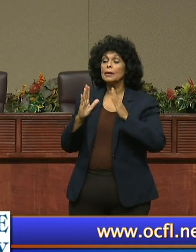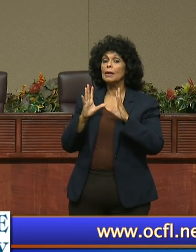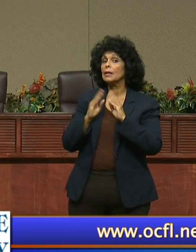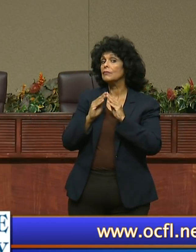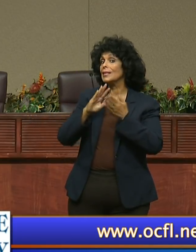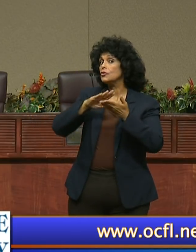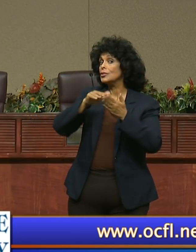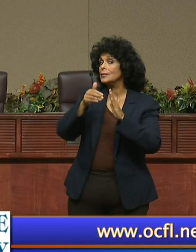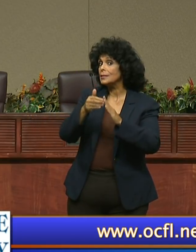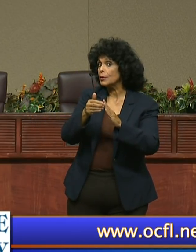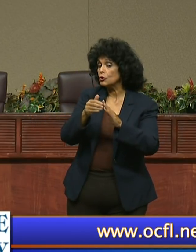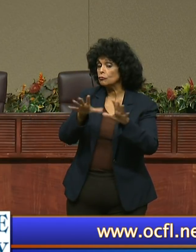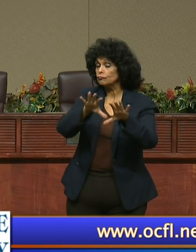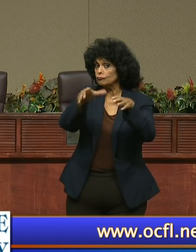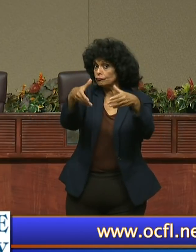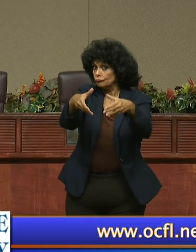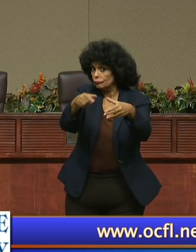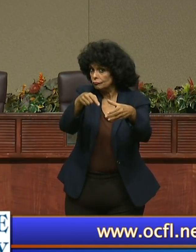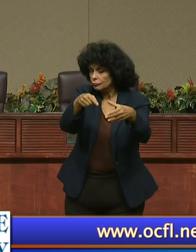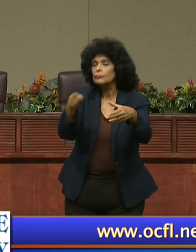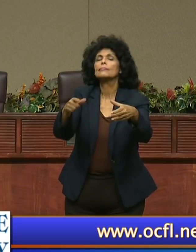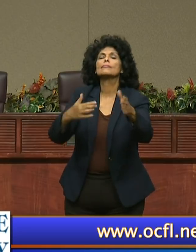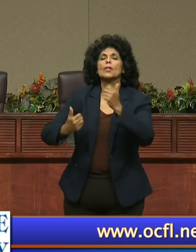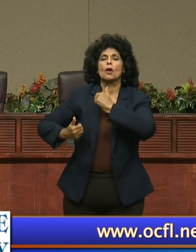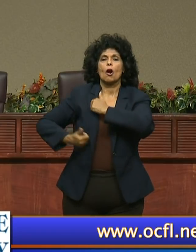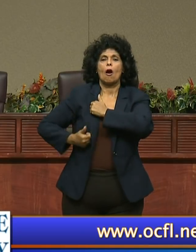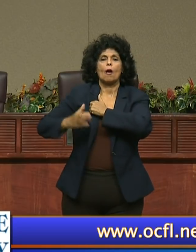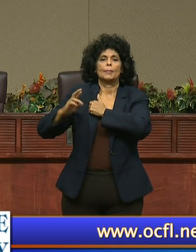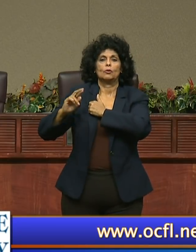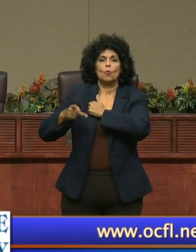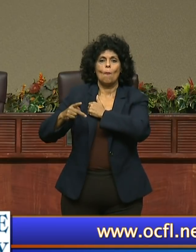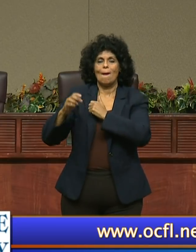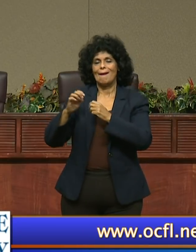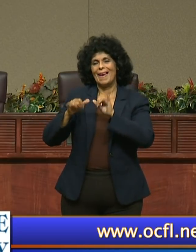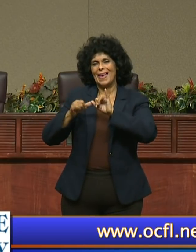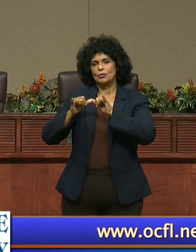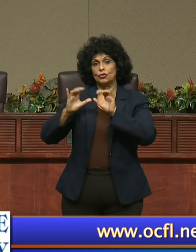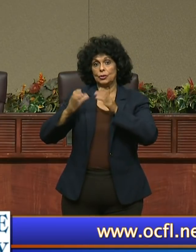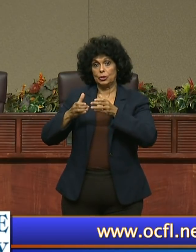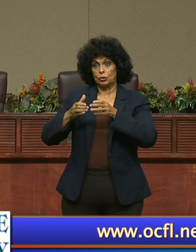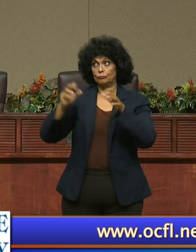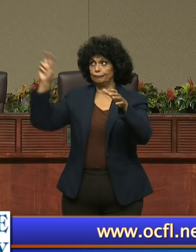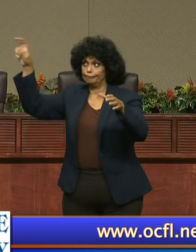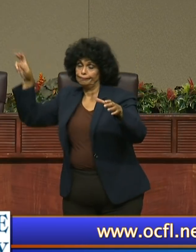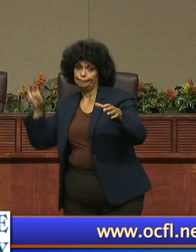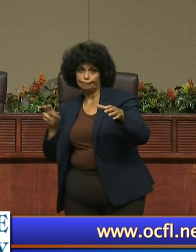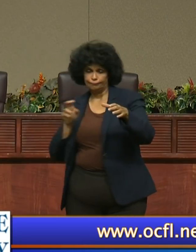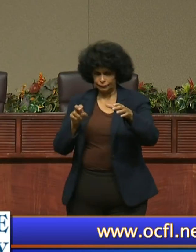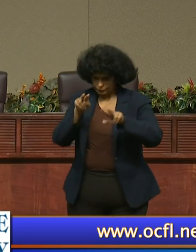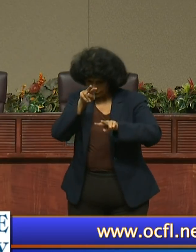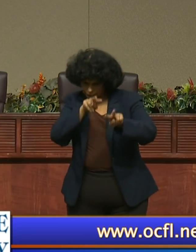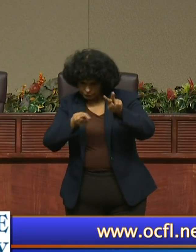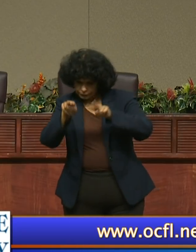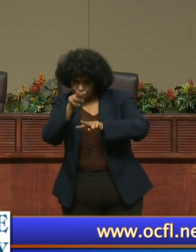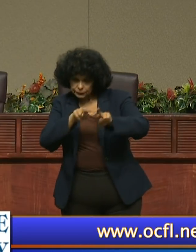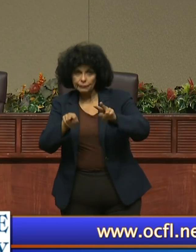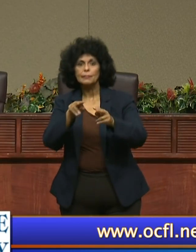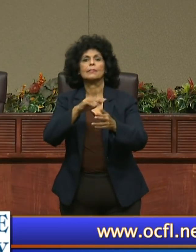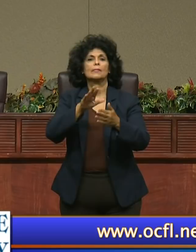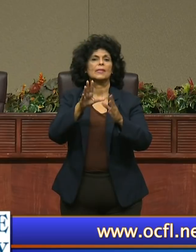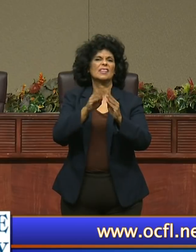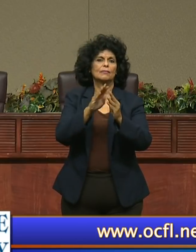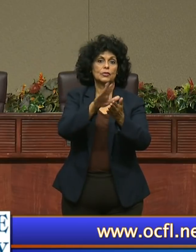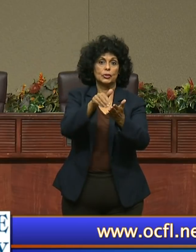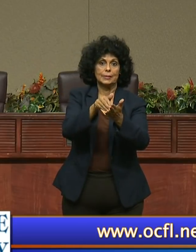the Army Corps of Engineers with the outreach that we made some time ago to the state of